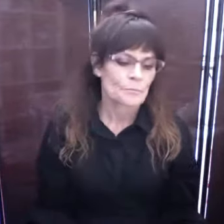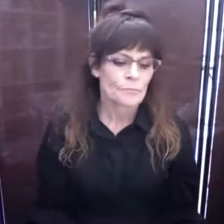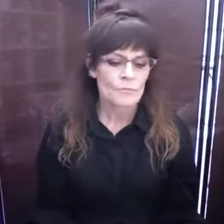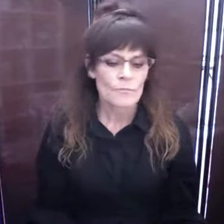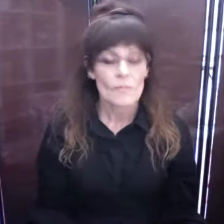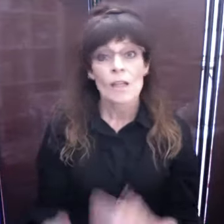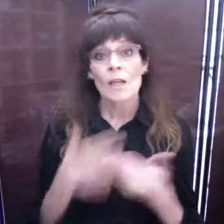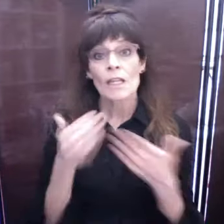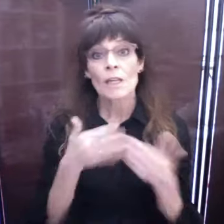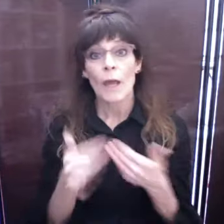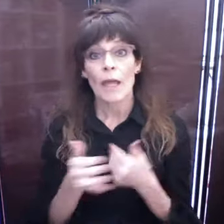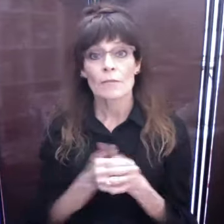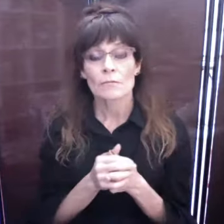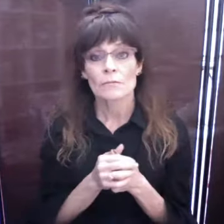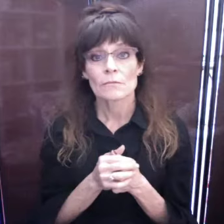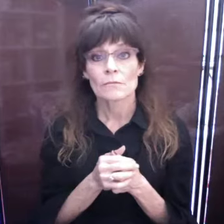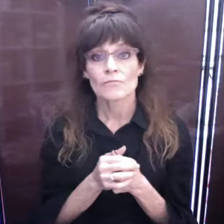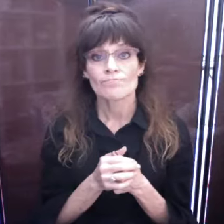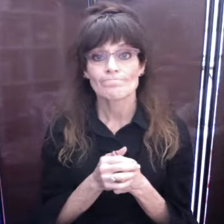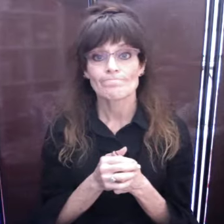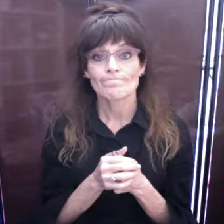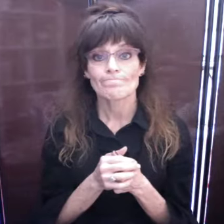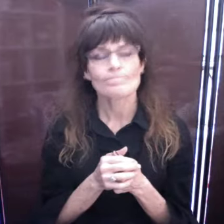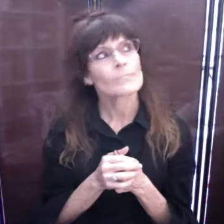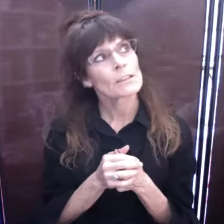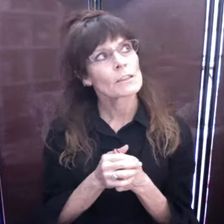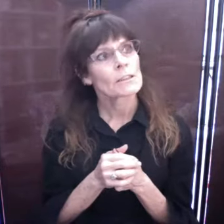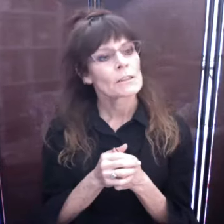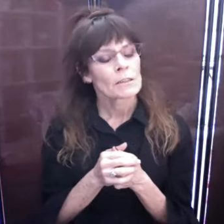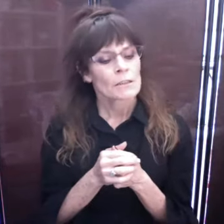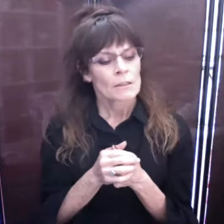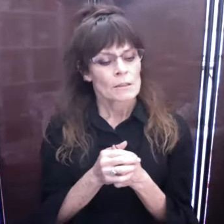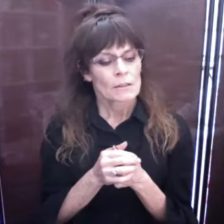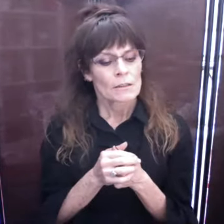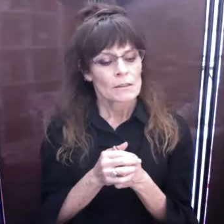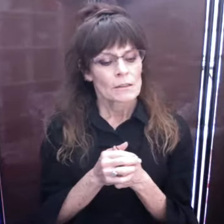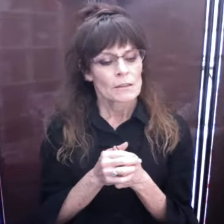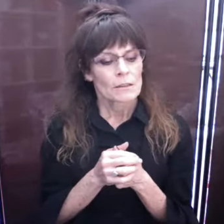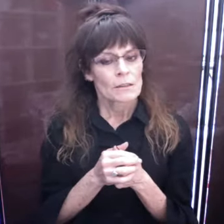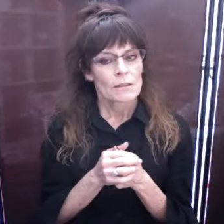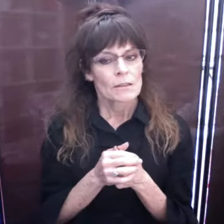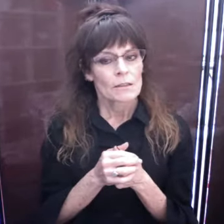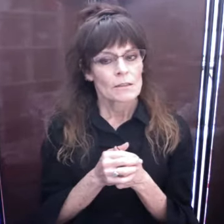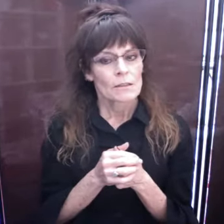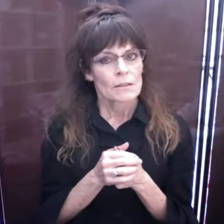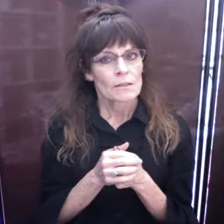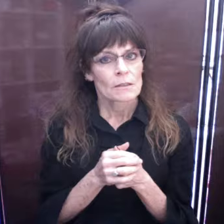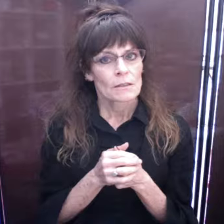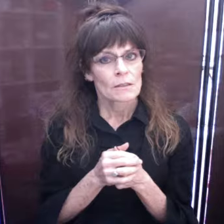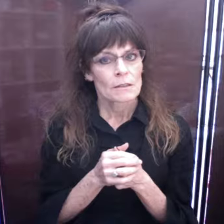anyway, gosh, where do I want to go? Yeah, so, you know, I'm alcoholic,